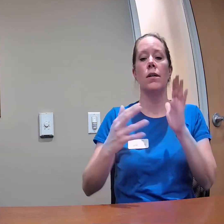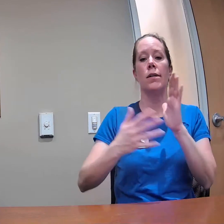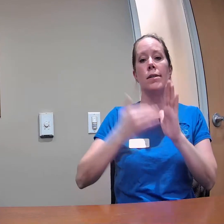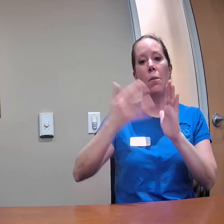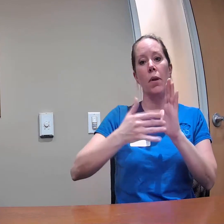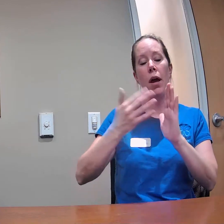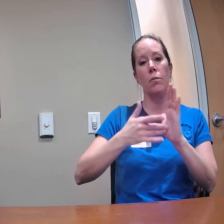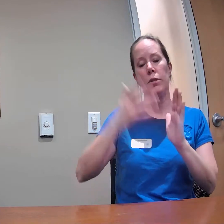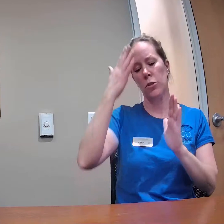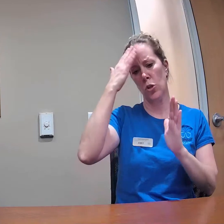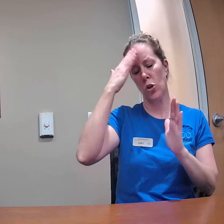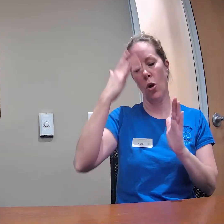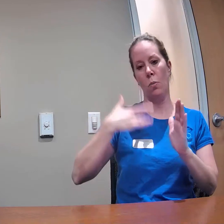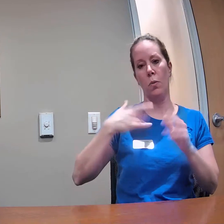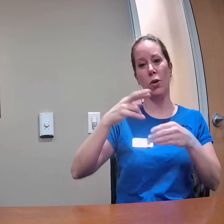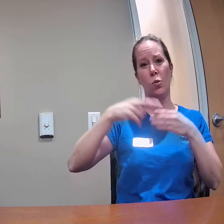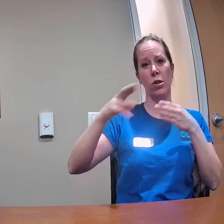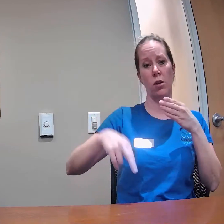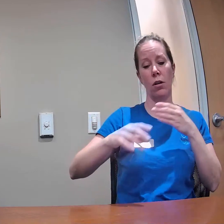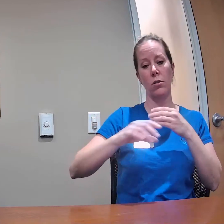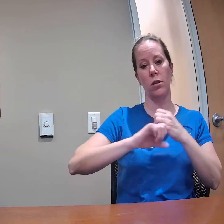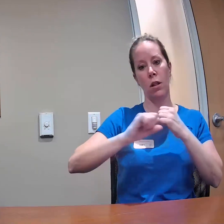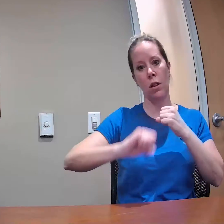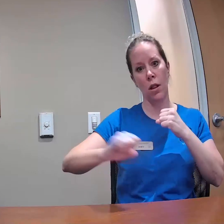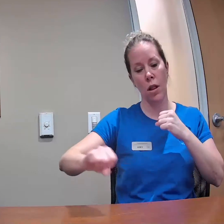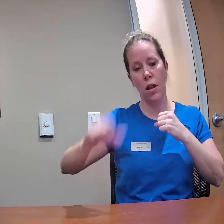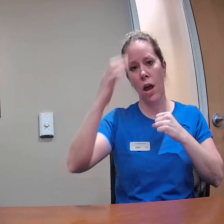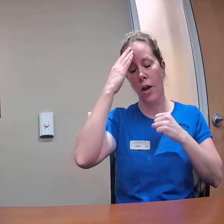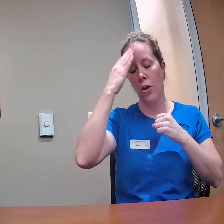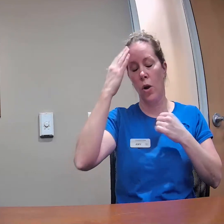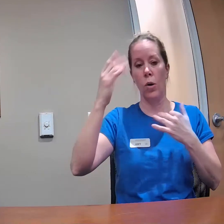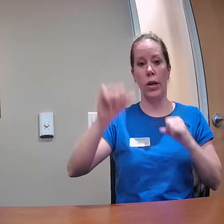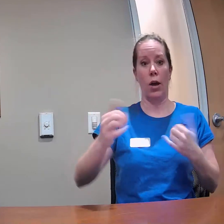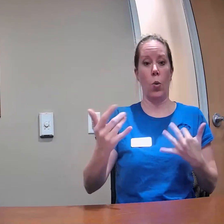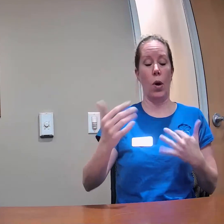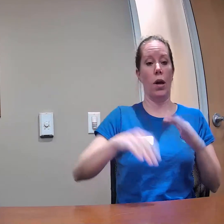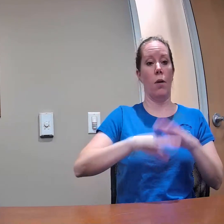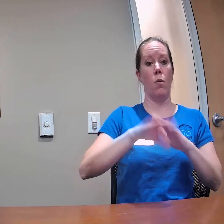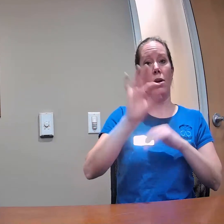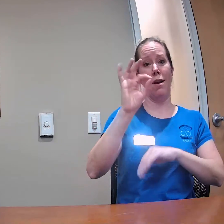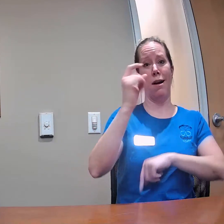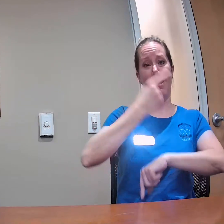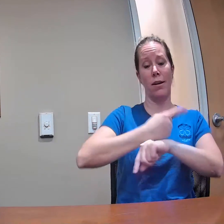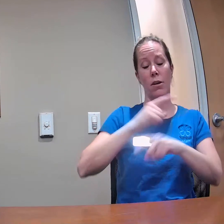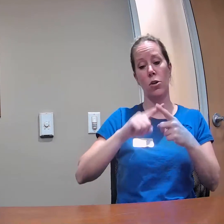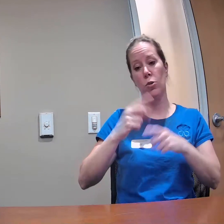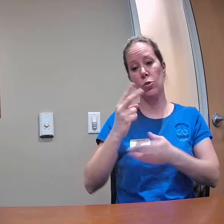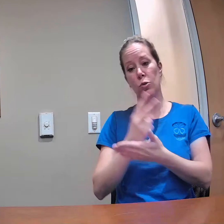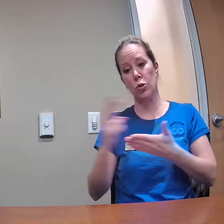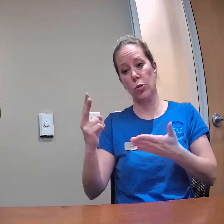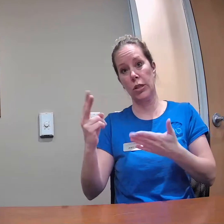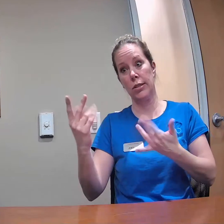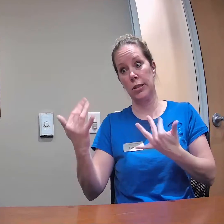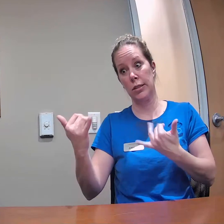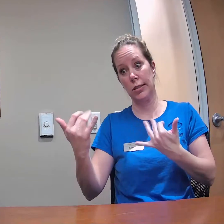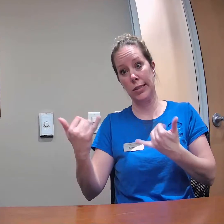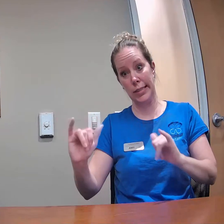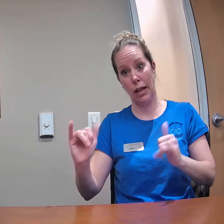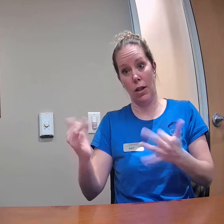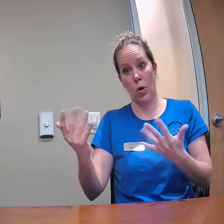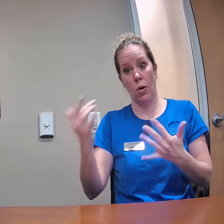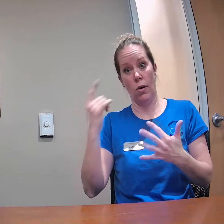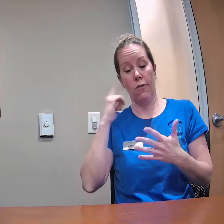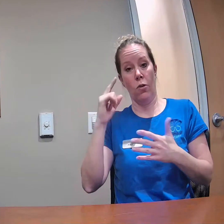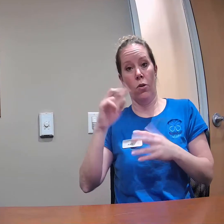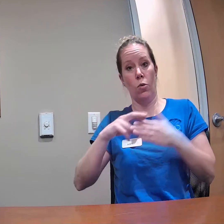their results within a week. Some people are waiting 9 days to 2 weeks. So we don't want to be a barrier to